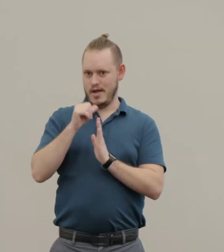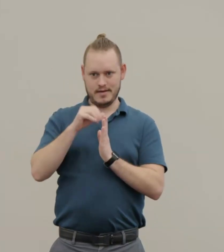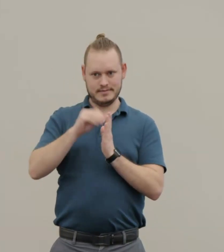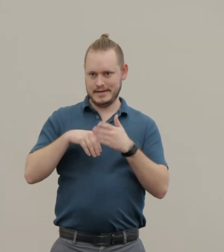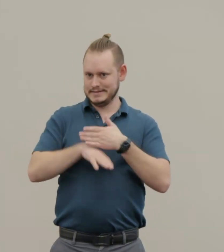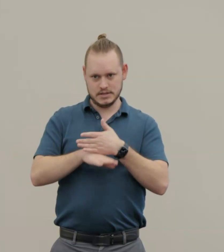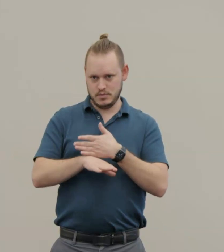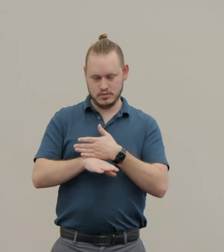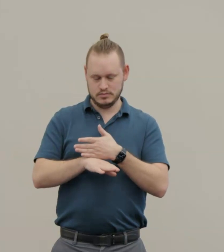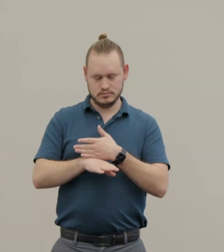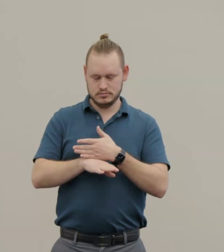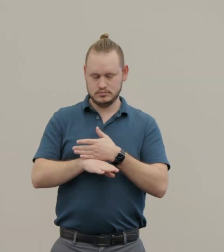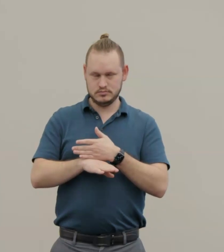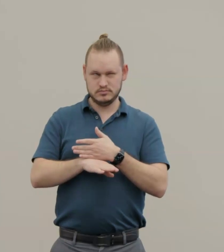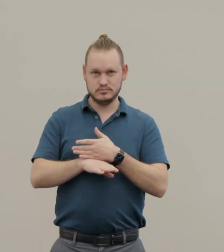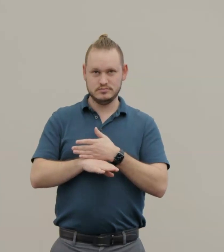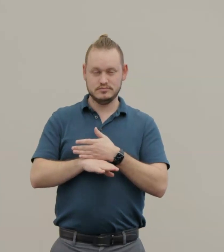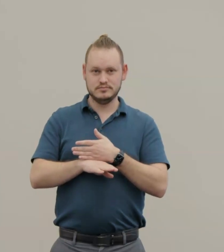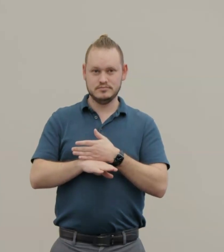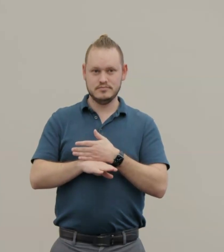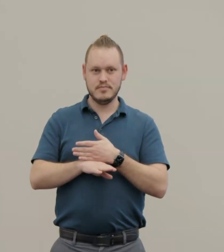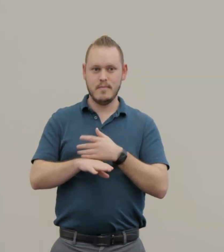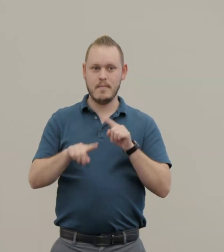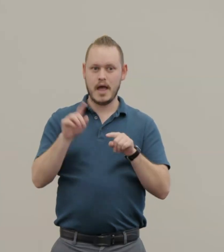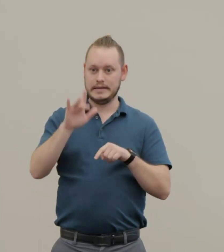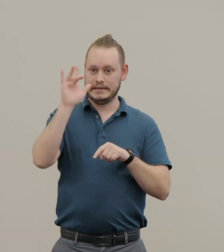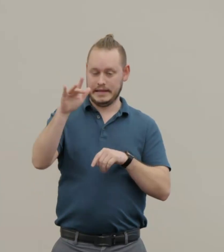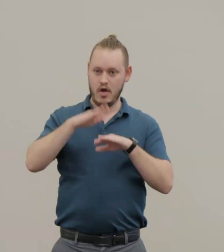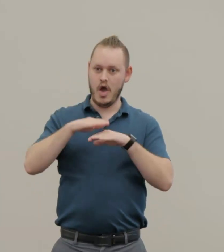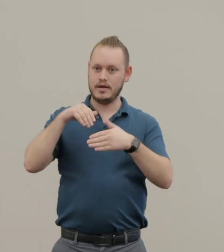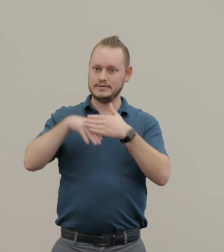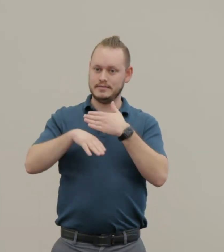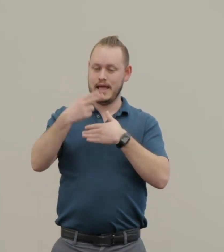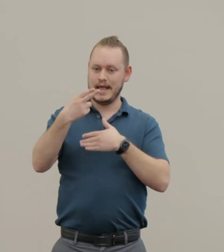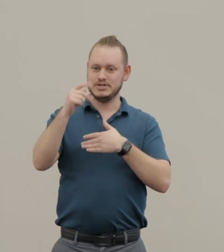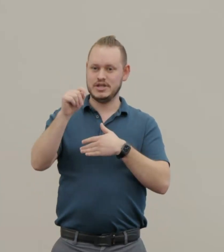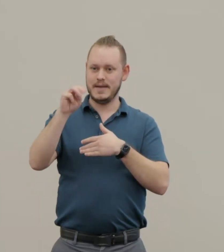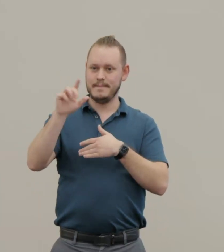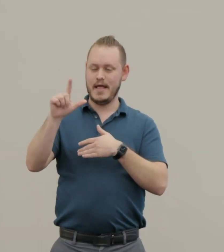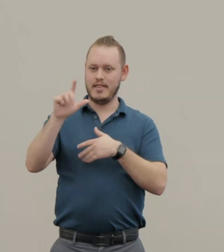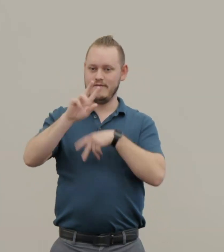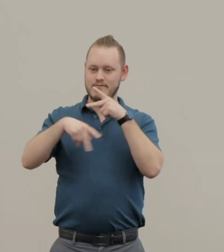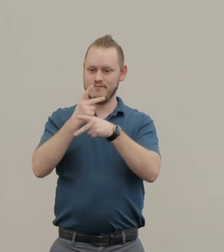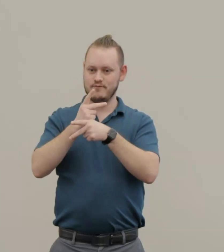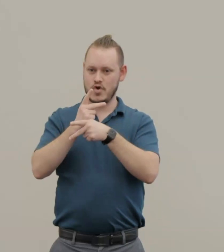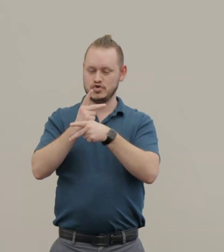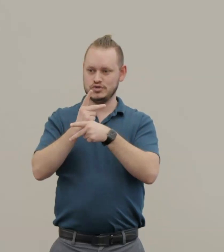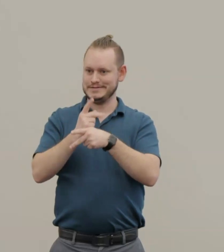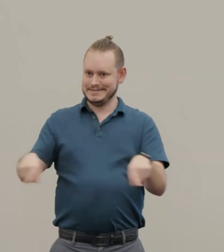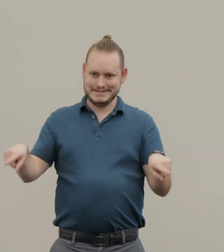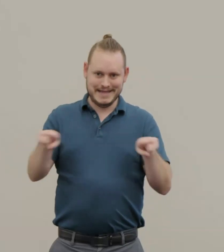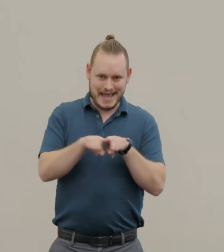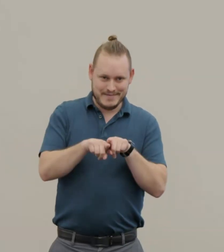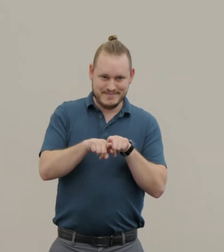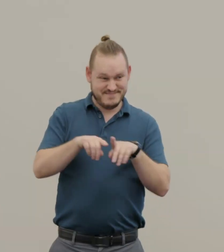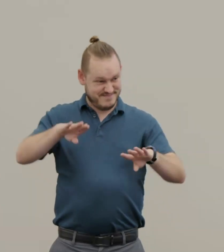accessible, but it's a link on an accessible HTML form version that's exactly the same, does